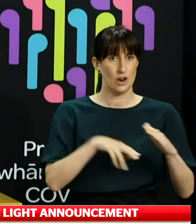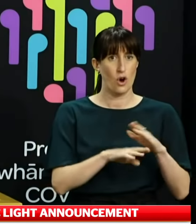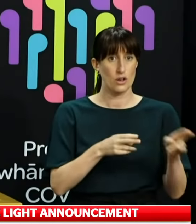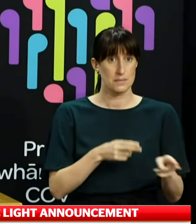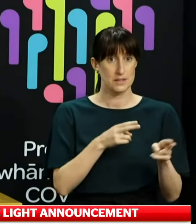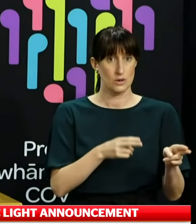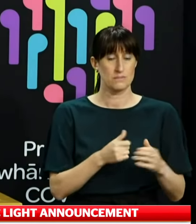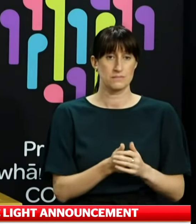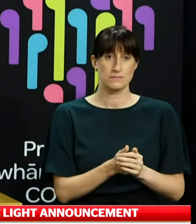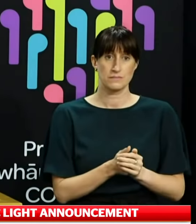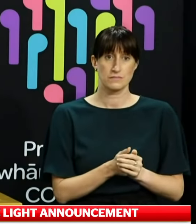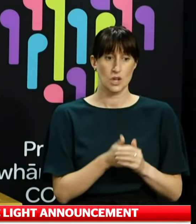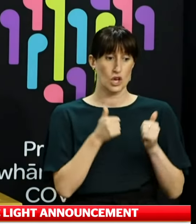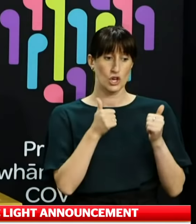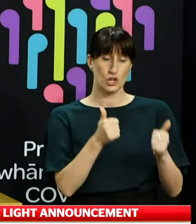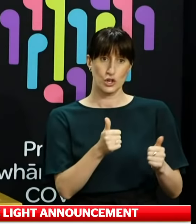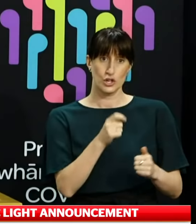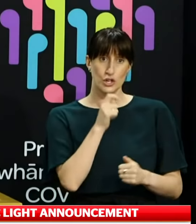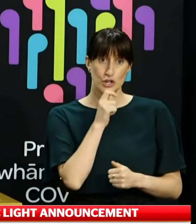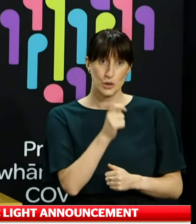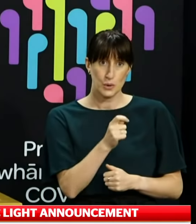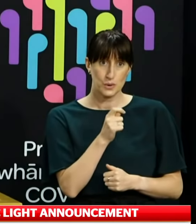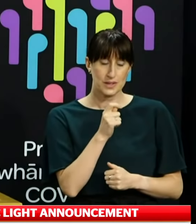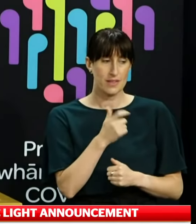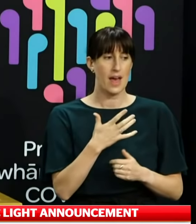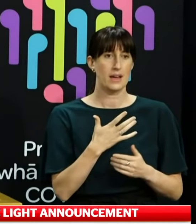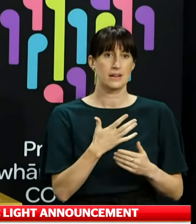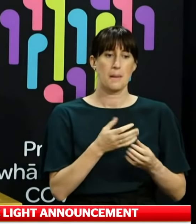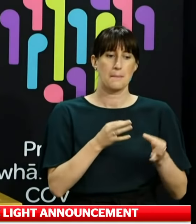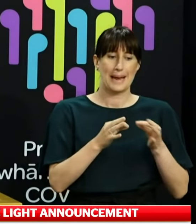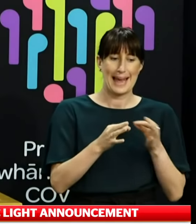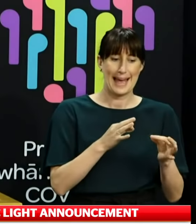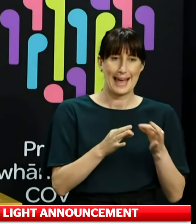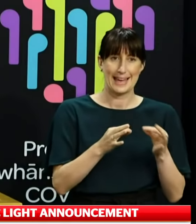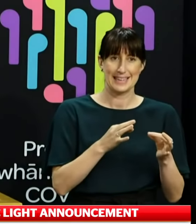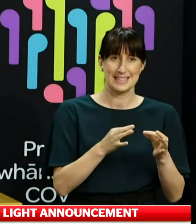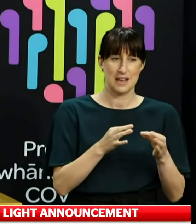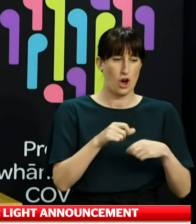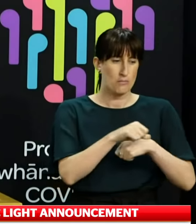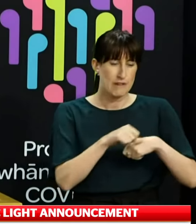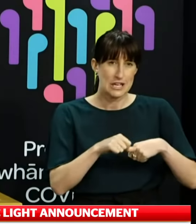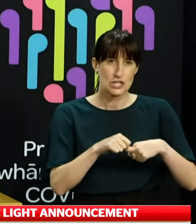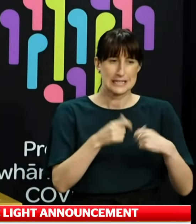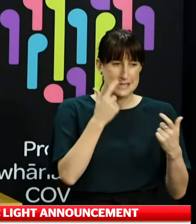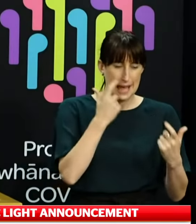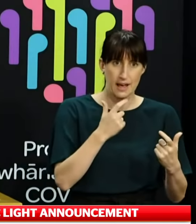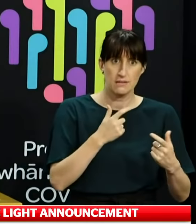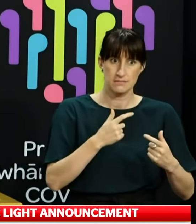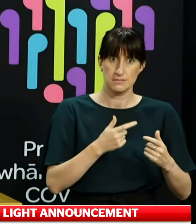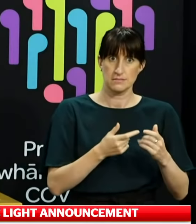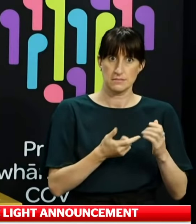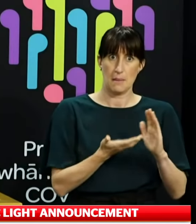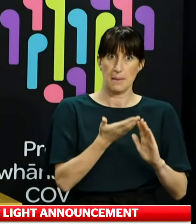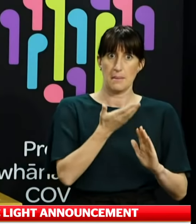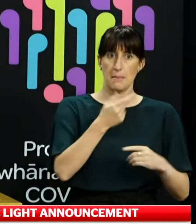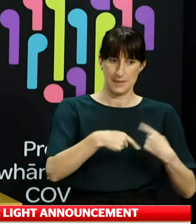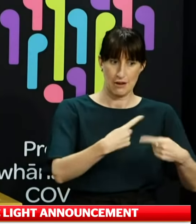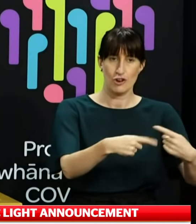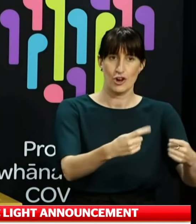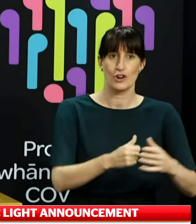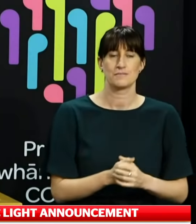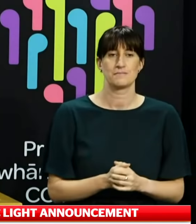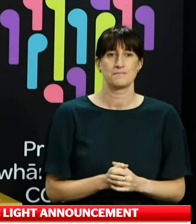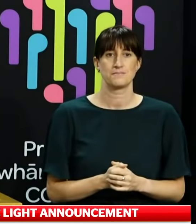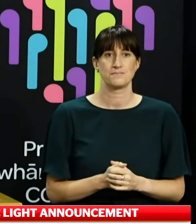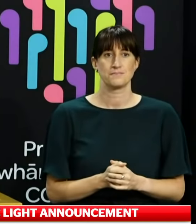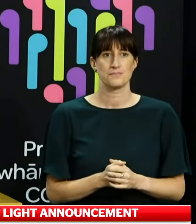news is that planned care delivery is increasing day by day. And the decline in cases and hospitalisations, along